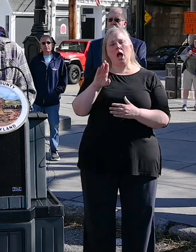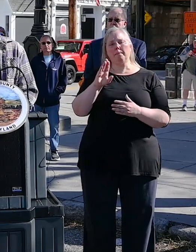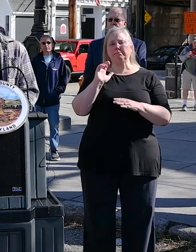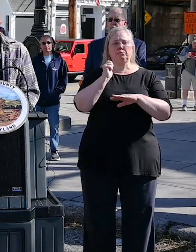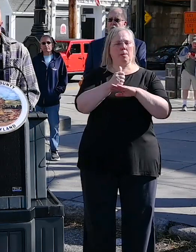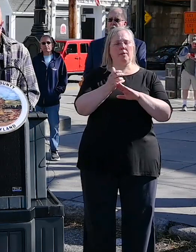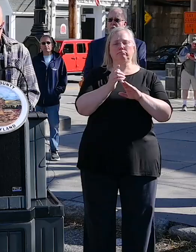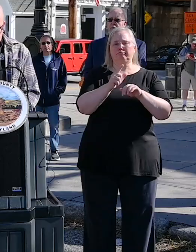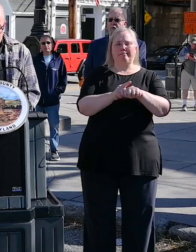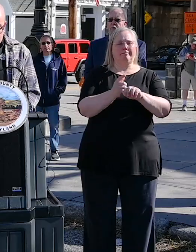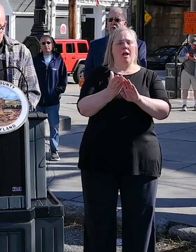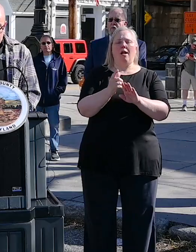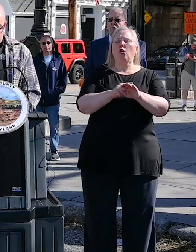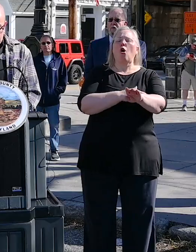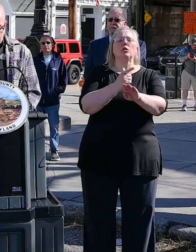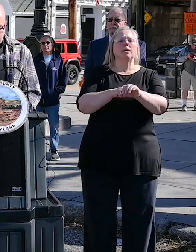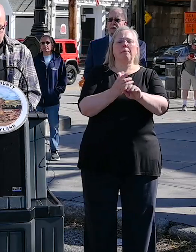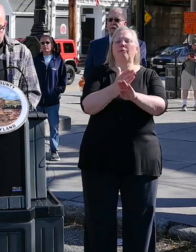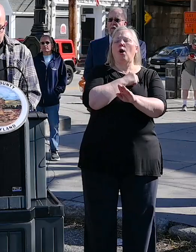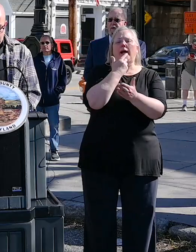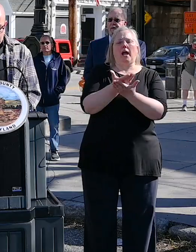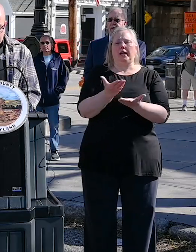Again, and